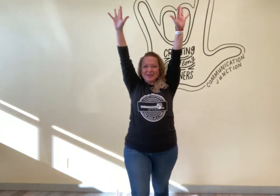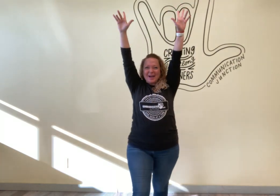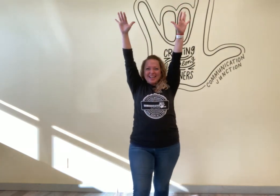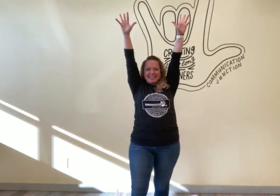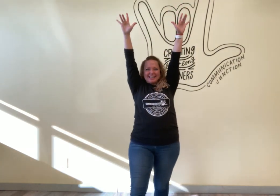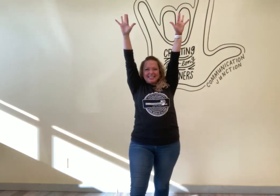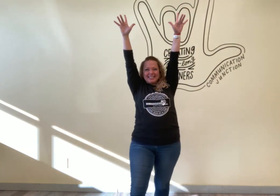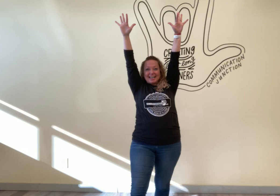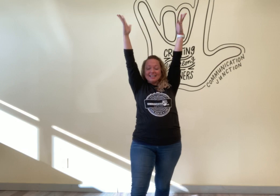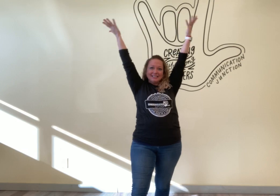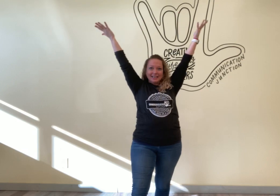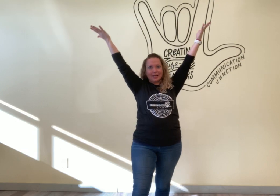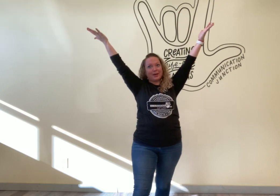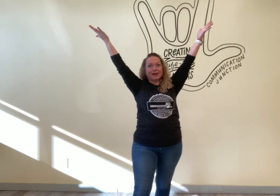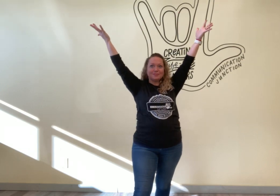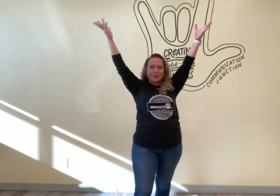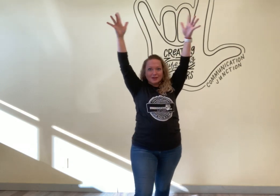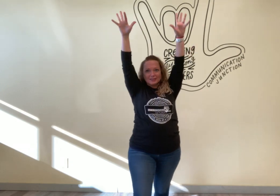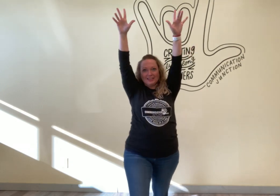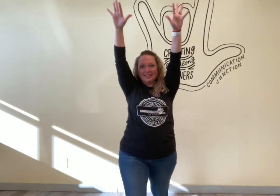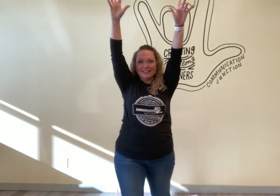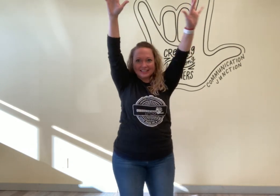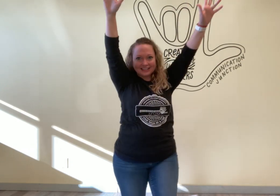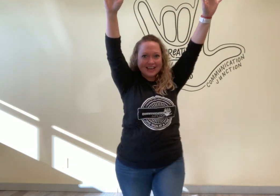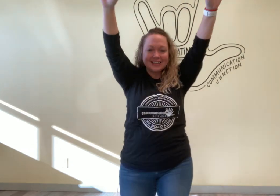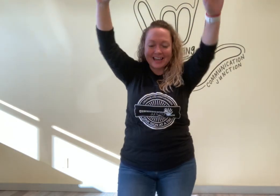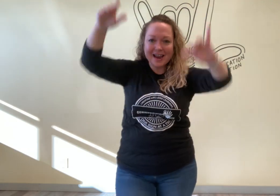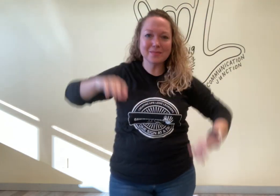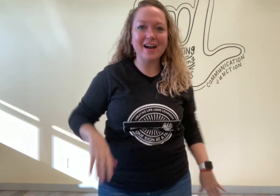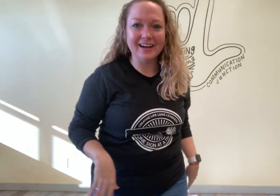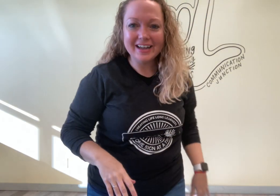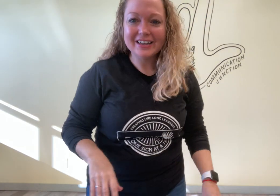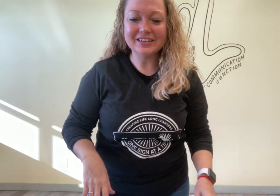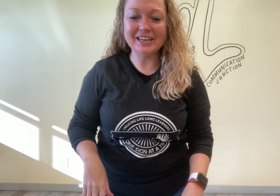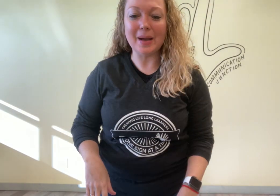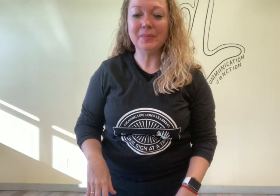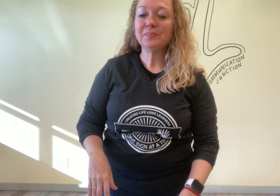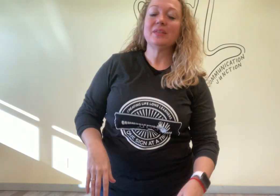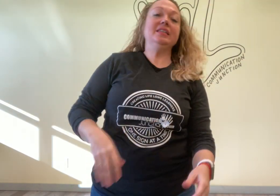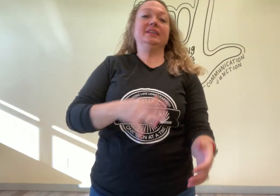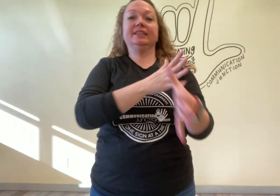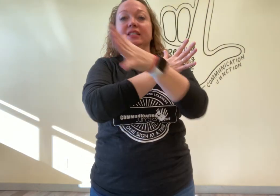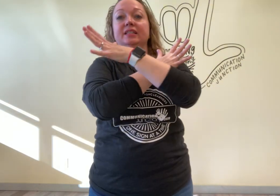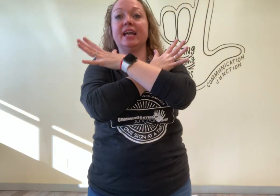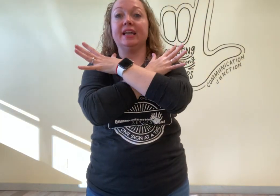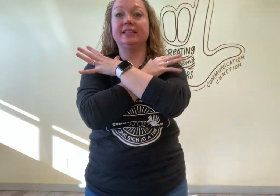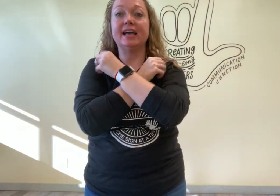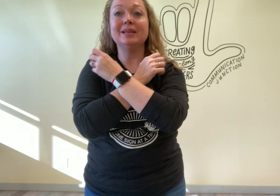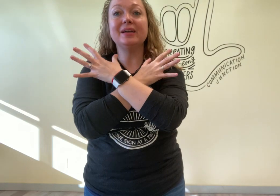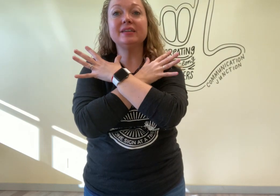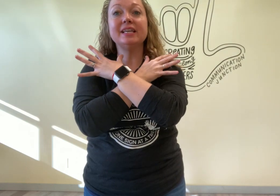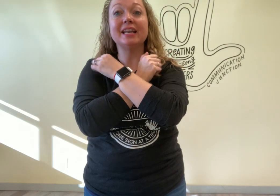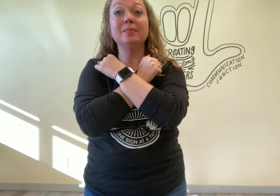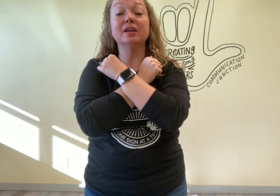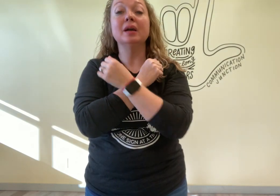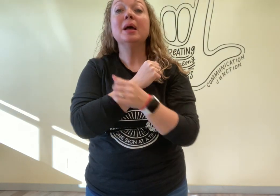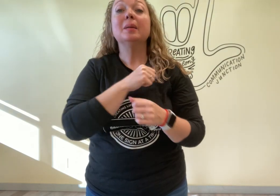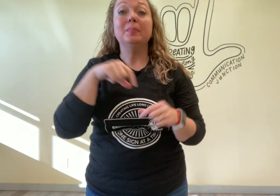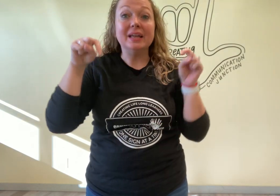high and touch the sky. See, I gotta back up more to get into the camera. Good job. And then it's gonna say, teddy bear, bend